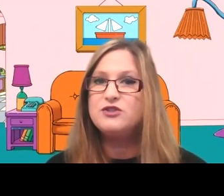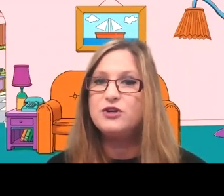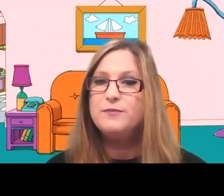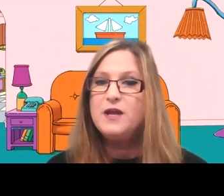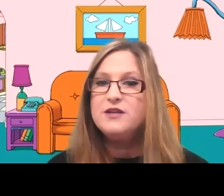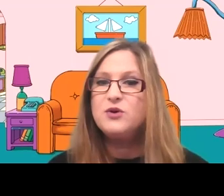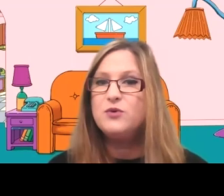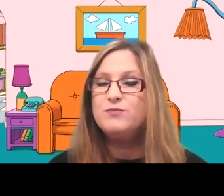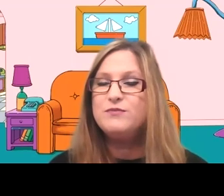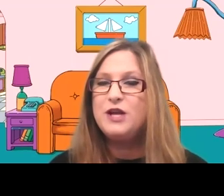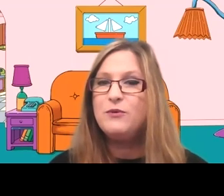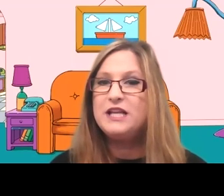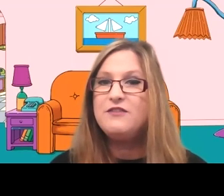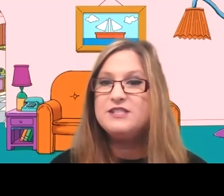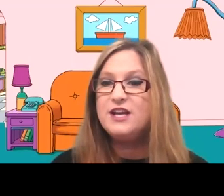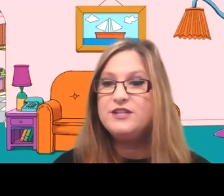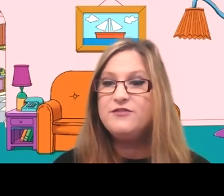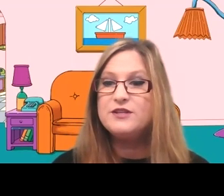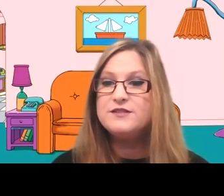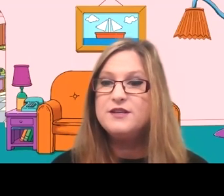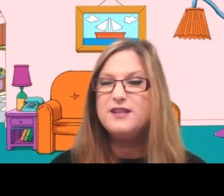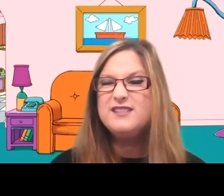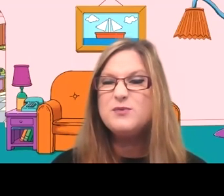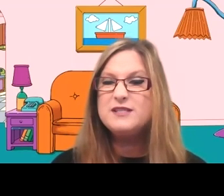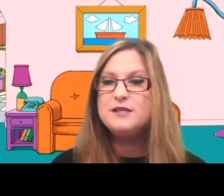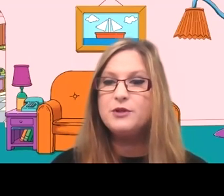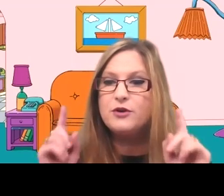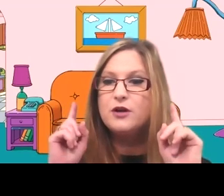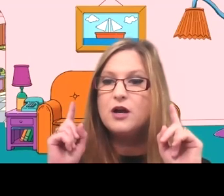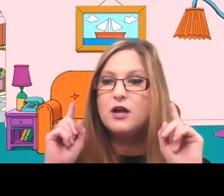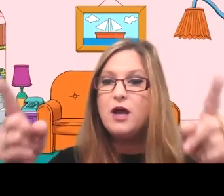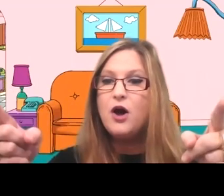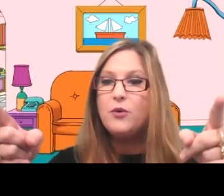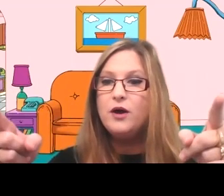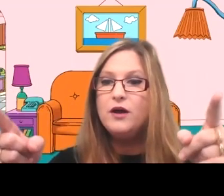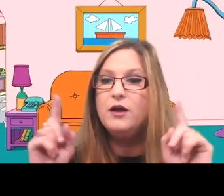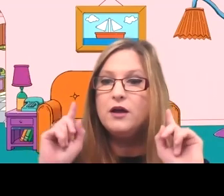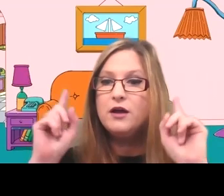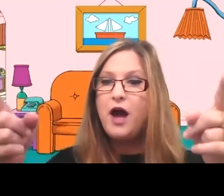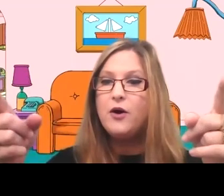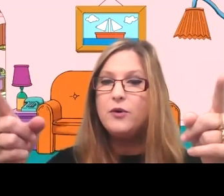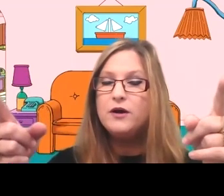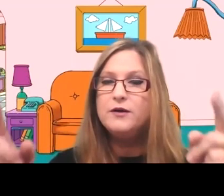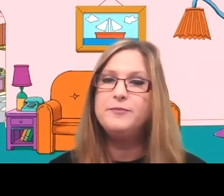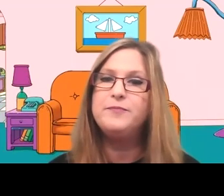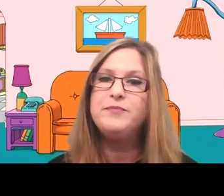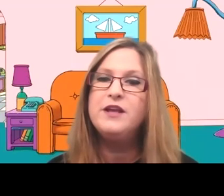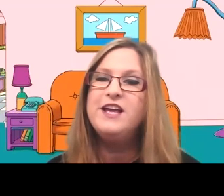language gesture. So you can't really even tell the difference. And this one is similar. Go.